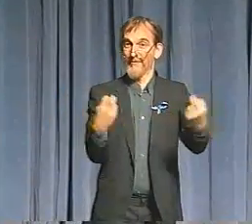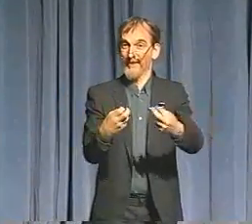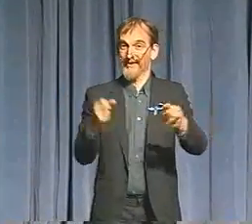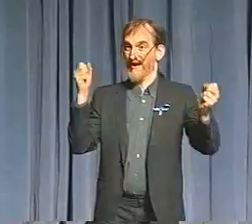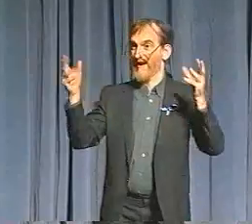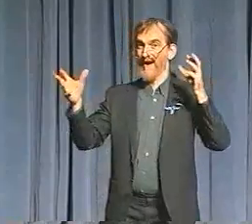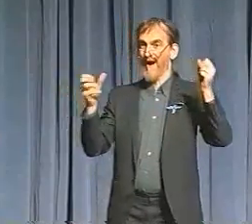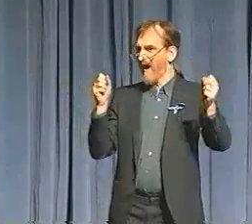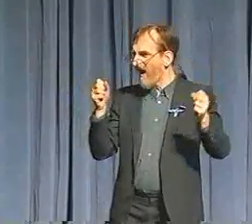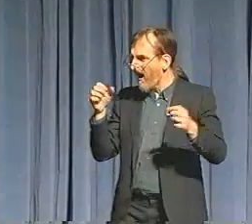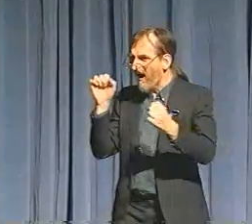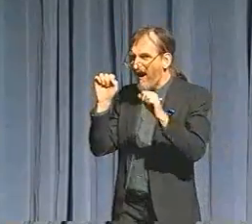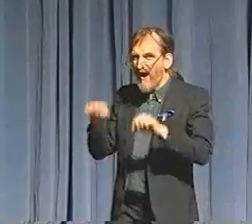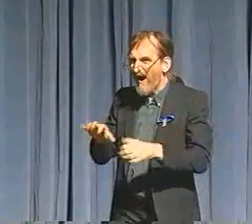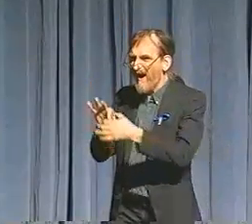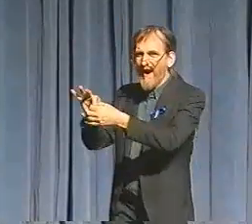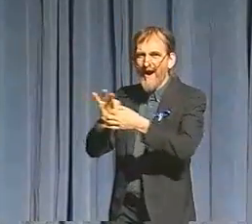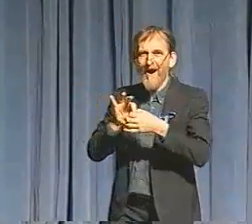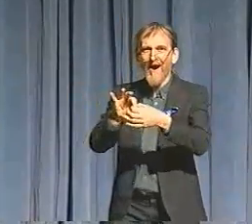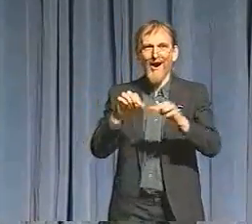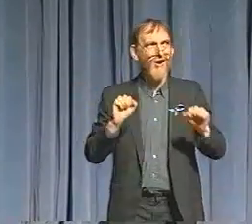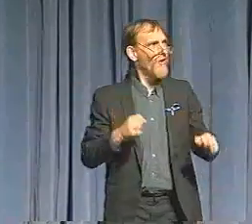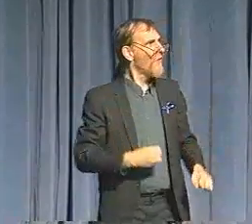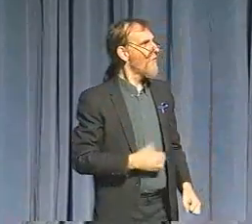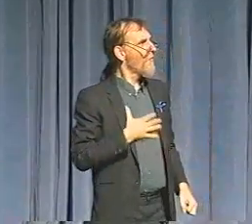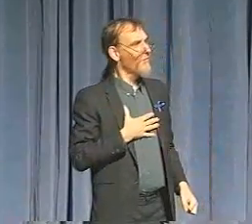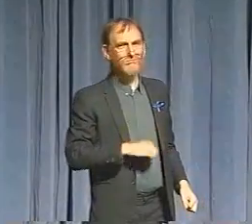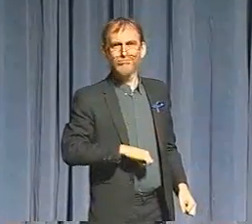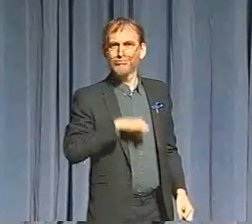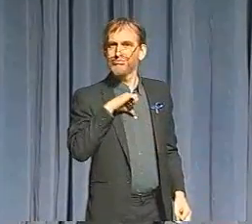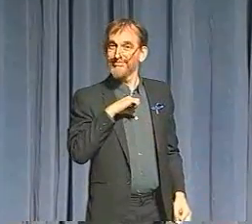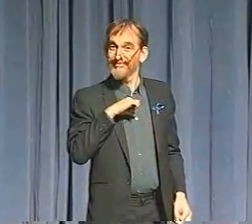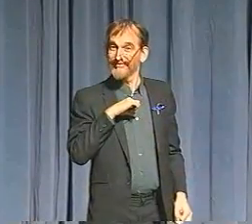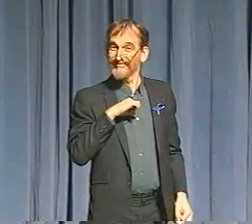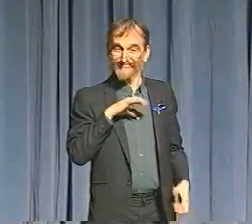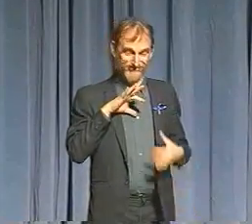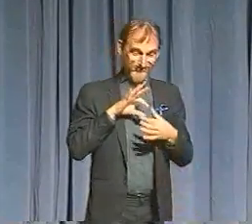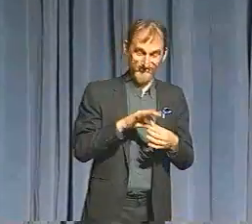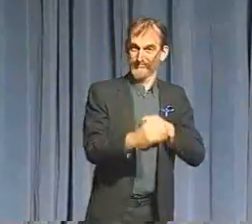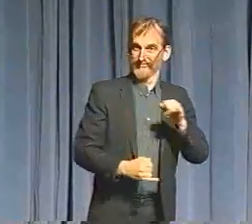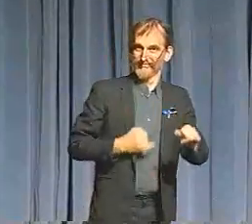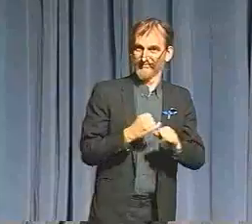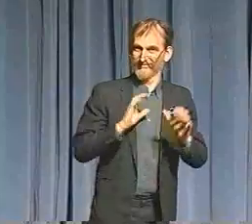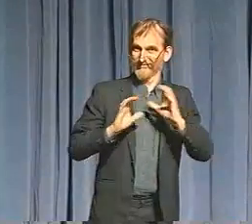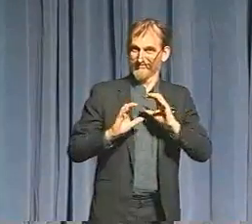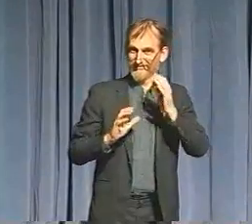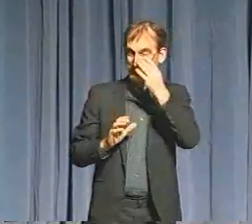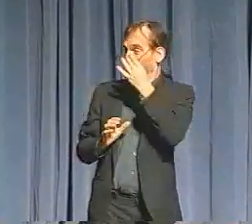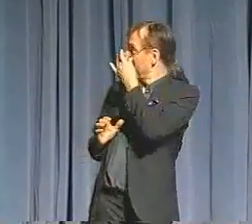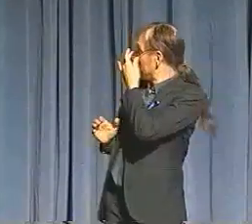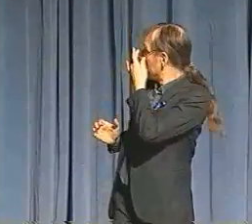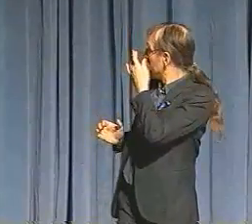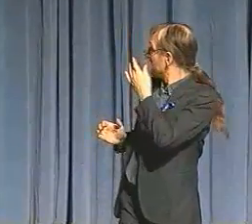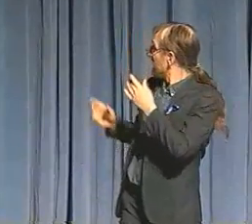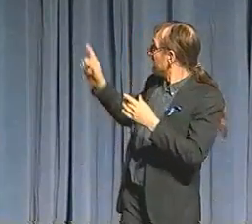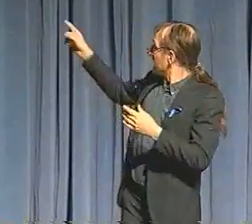Those in Europe would need to join together by traveling great distances in horse and carriage or